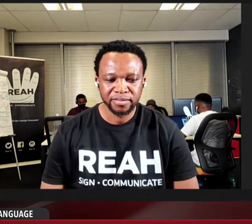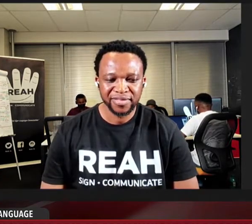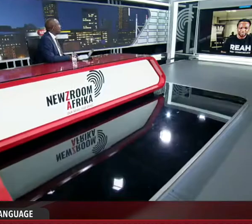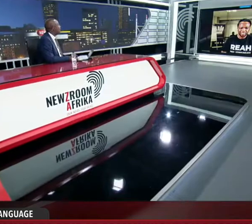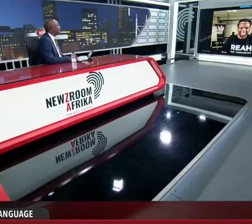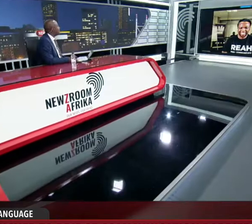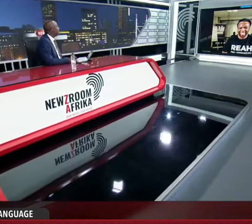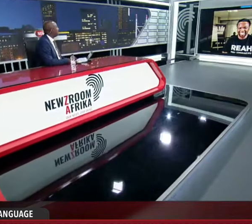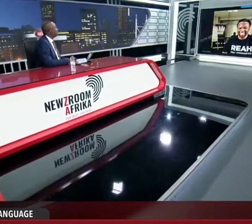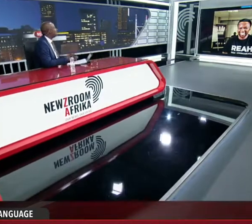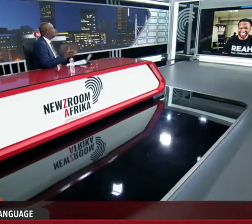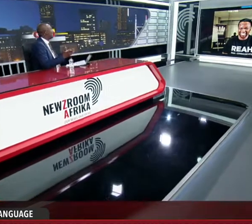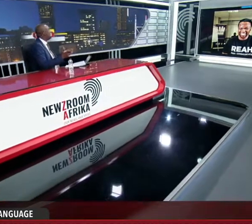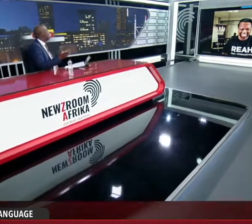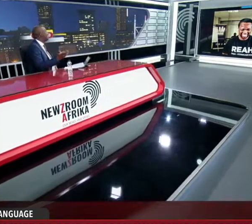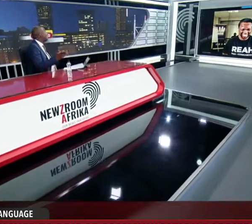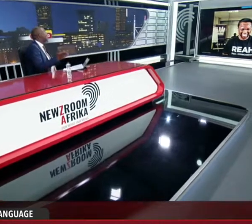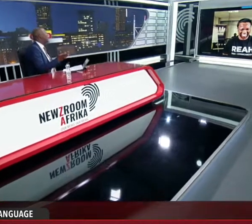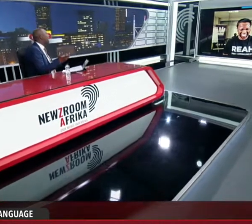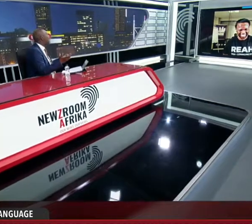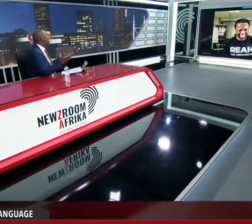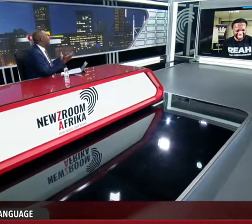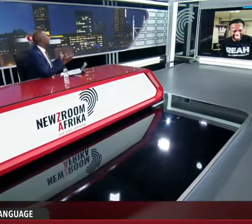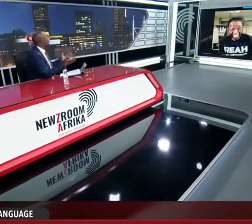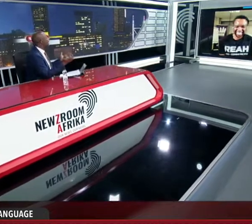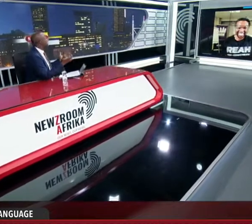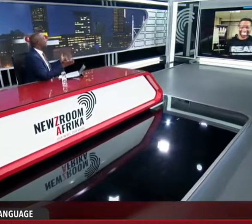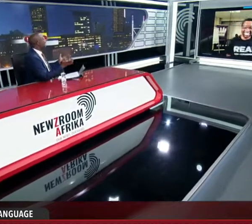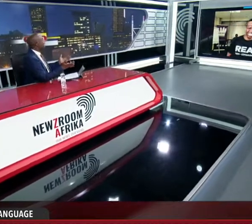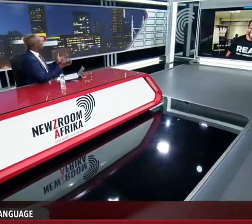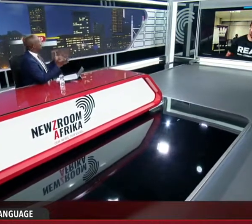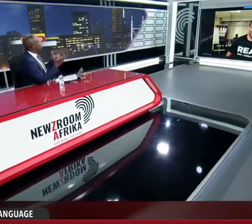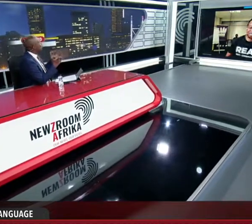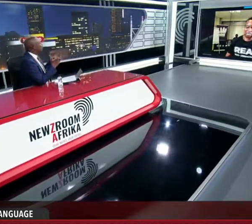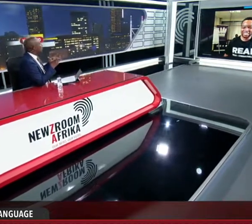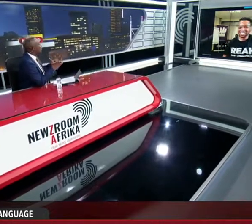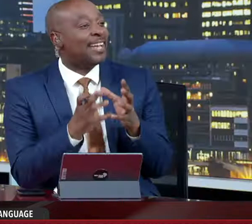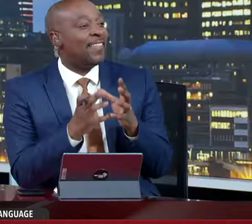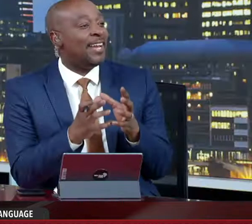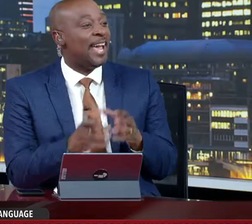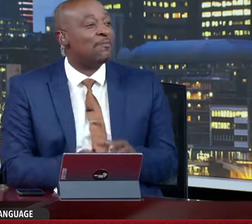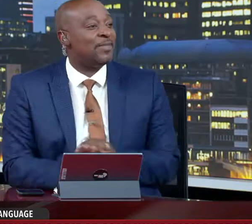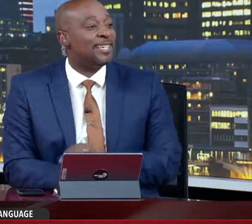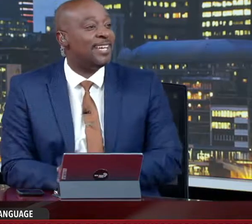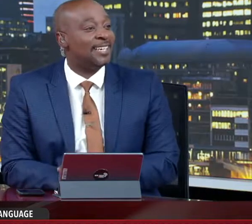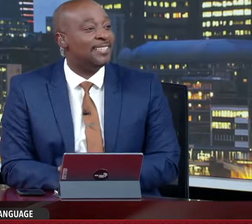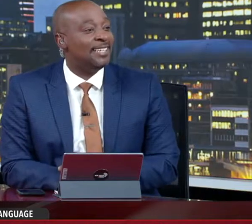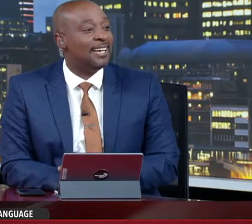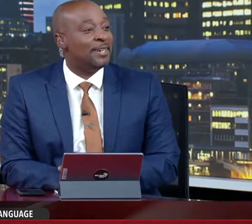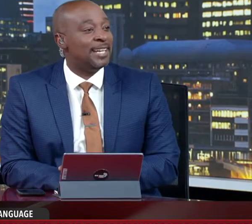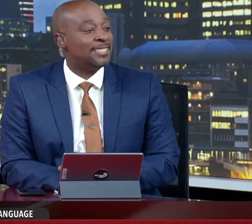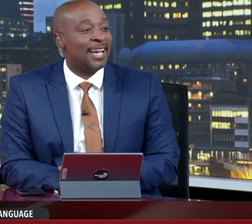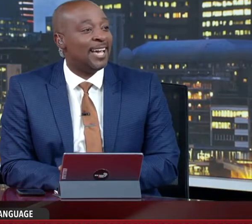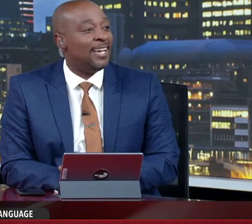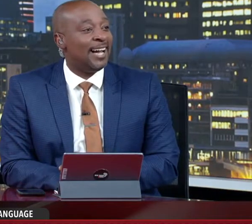how does it do that? I mean, how long does it take to put together an app of that nature? I